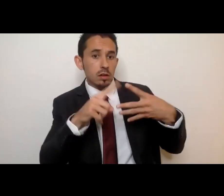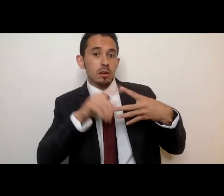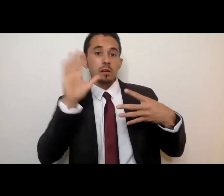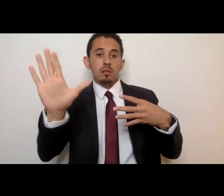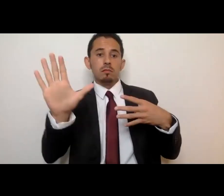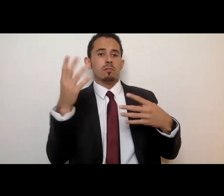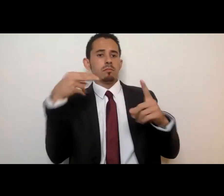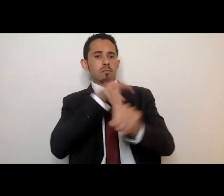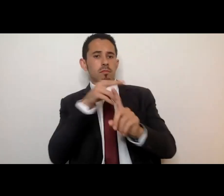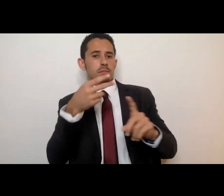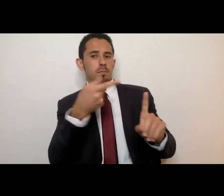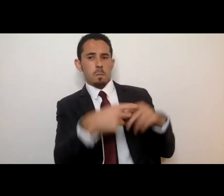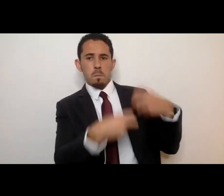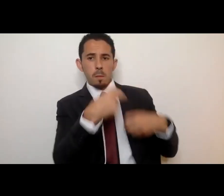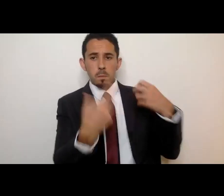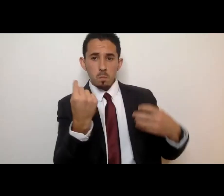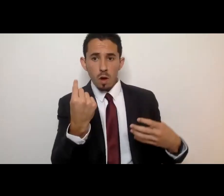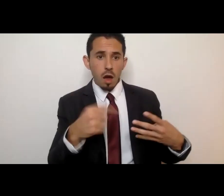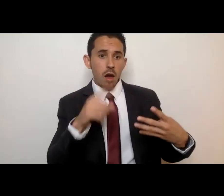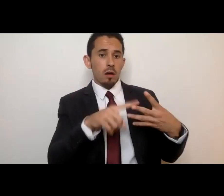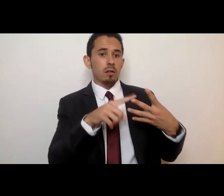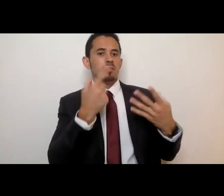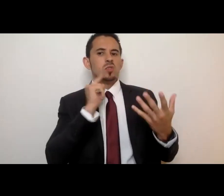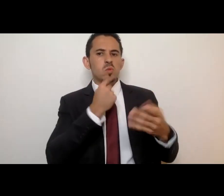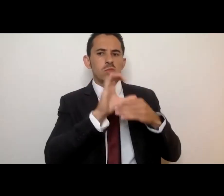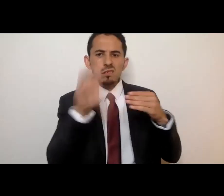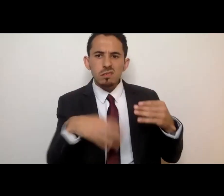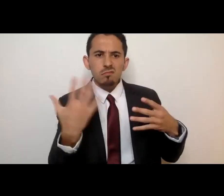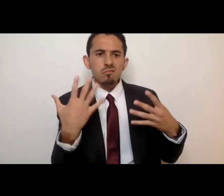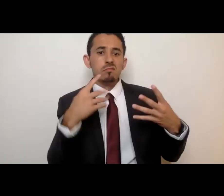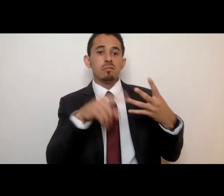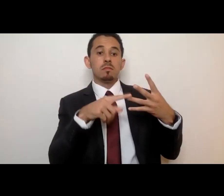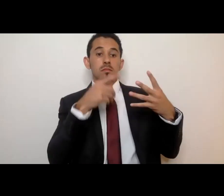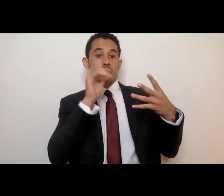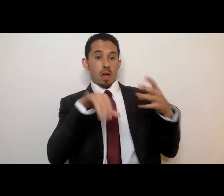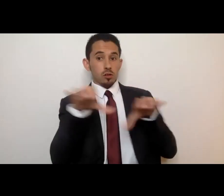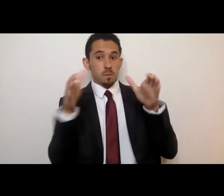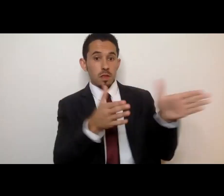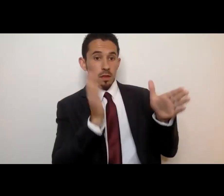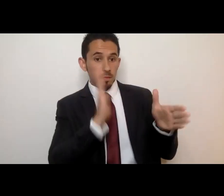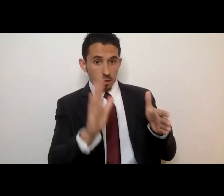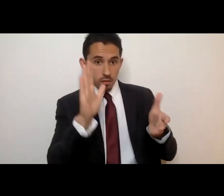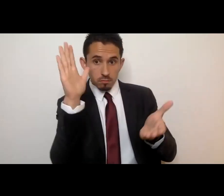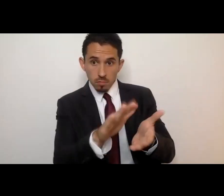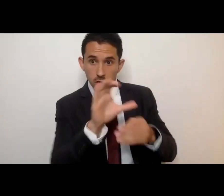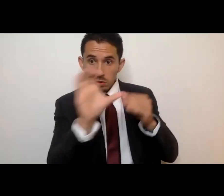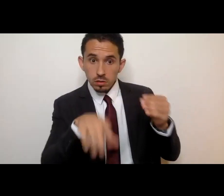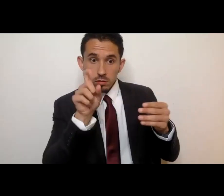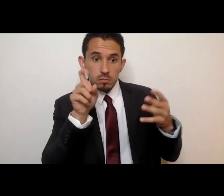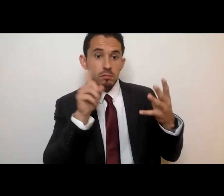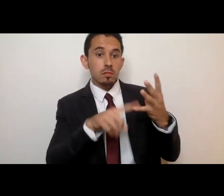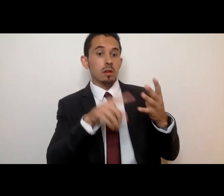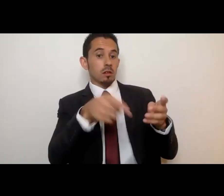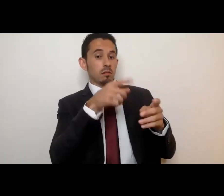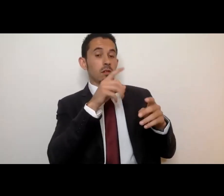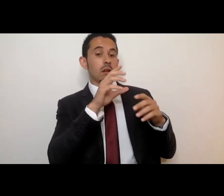we need to understand how they get that information, how they perceive problems. Do they understand the consequences? Do they have action